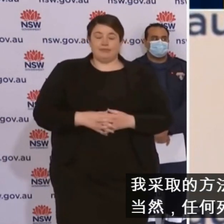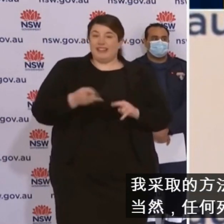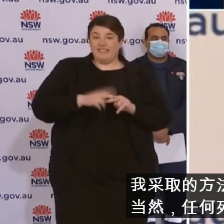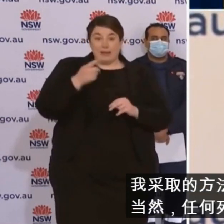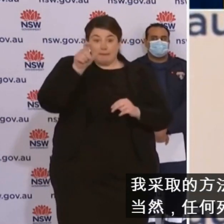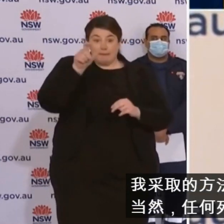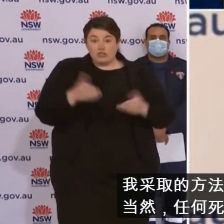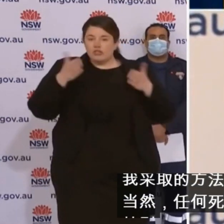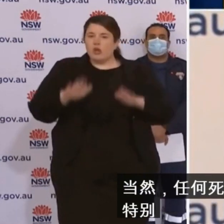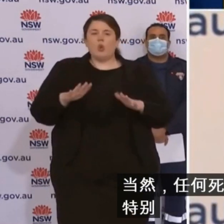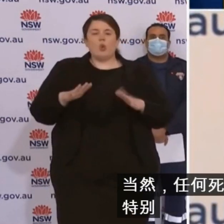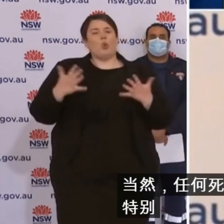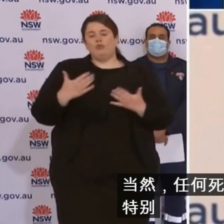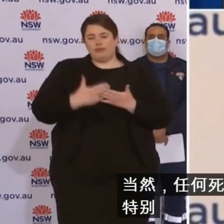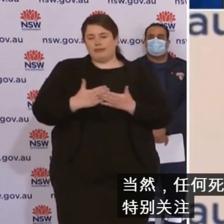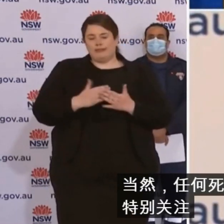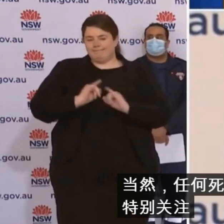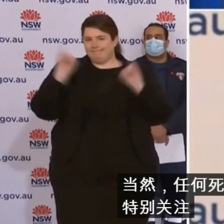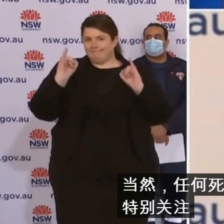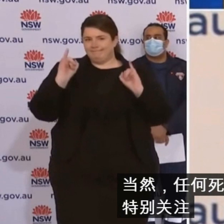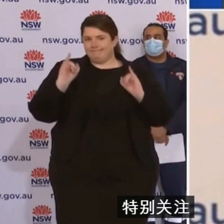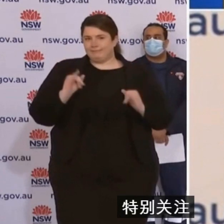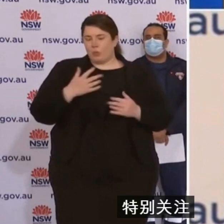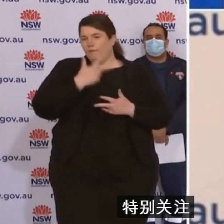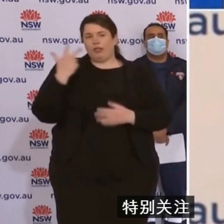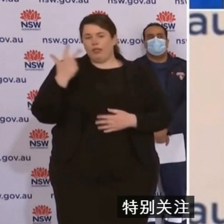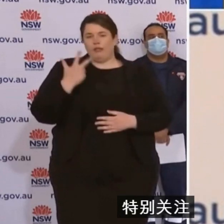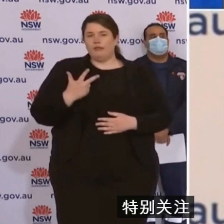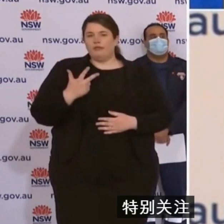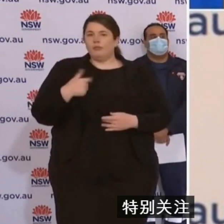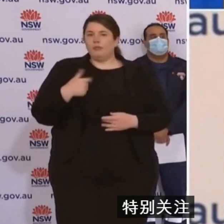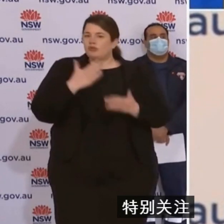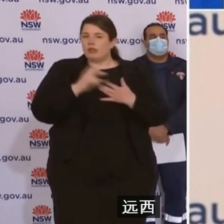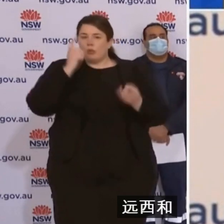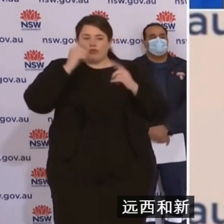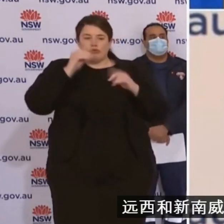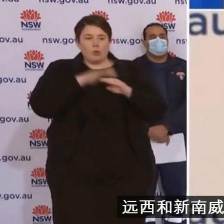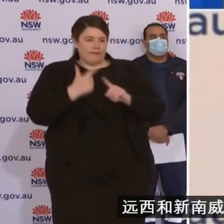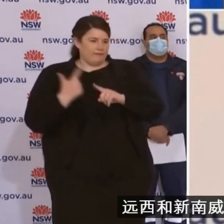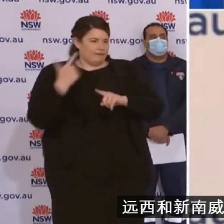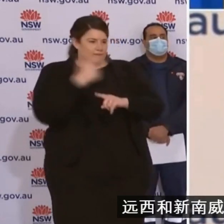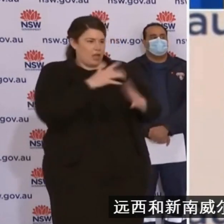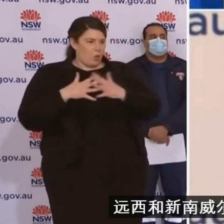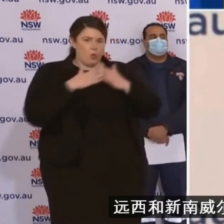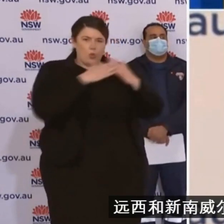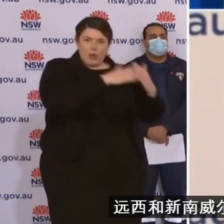tragic, and we're particularly concerned about the case numbers in far west and western New South Wales because of